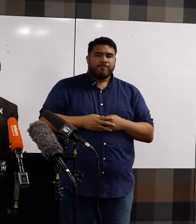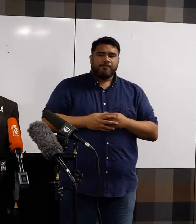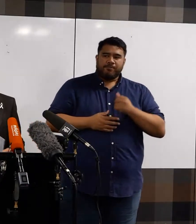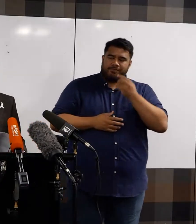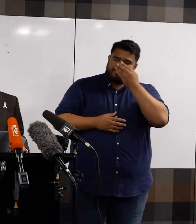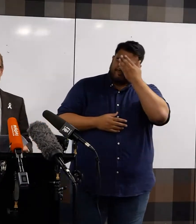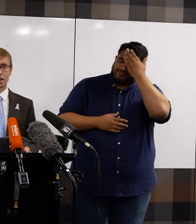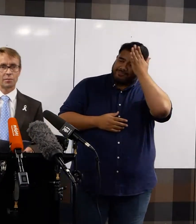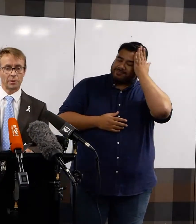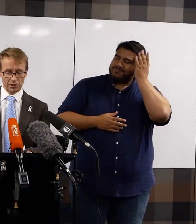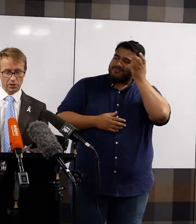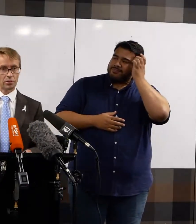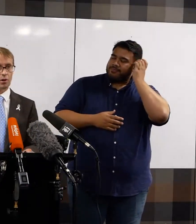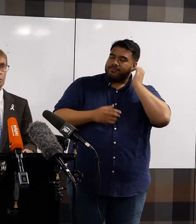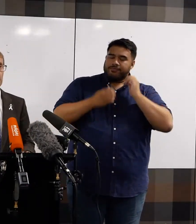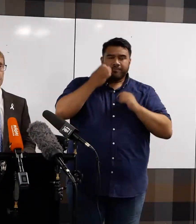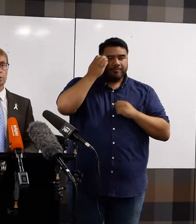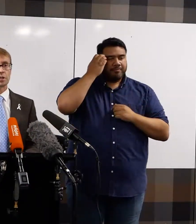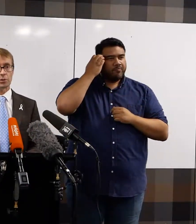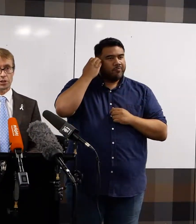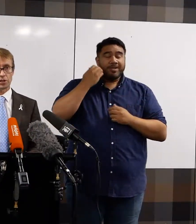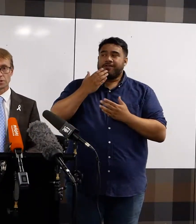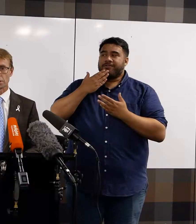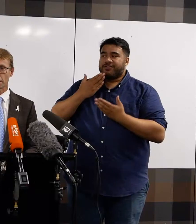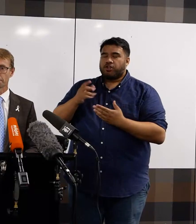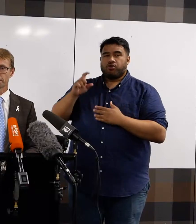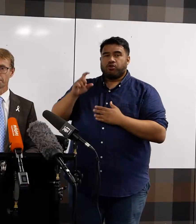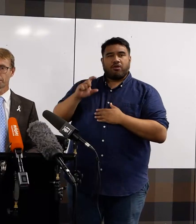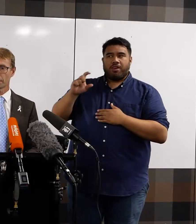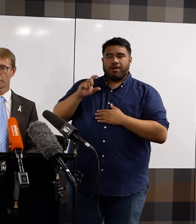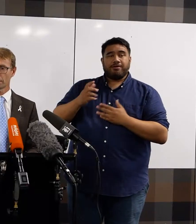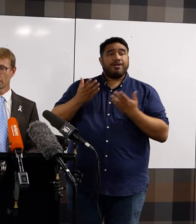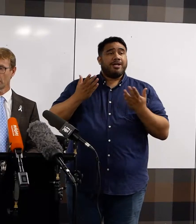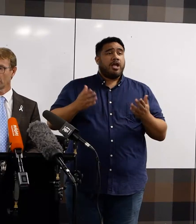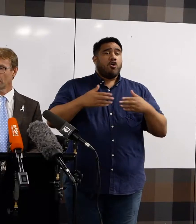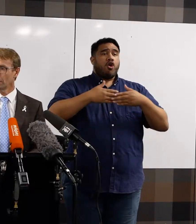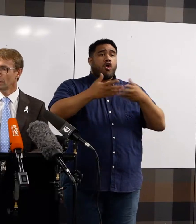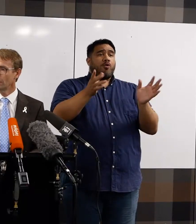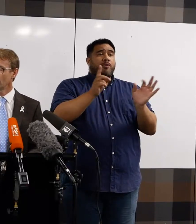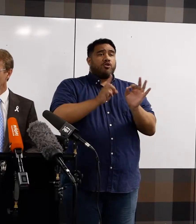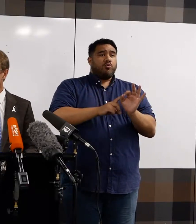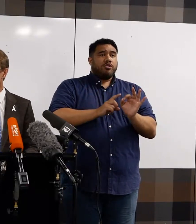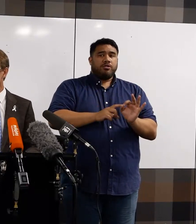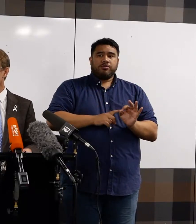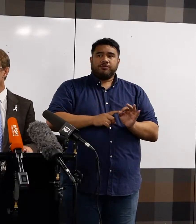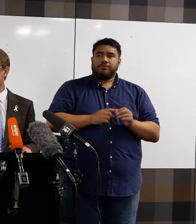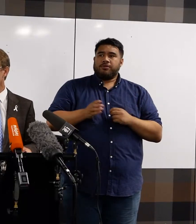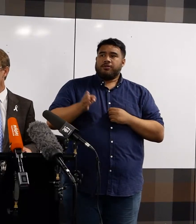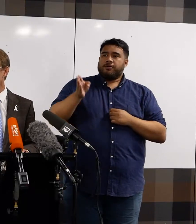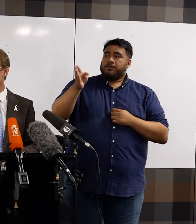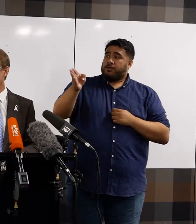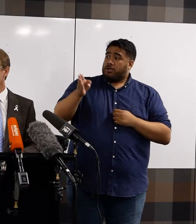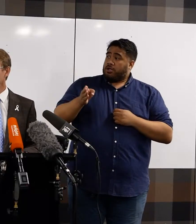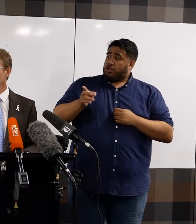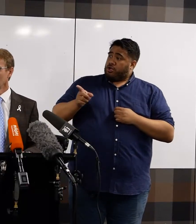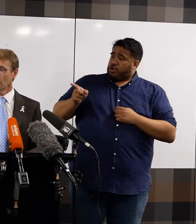Thank you, Caroline. And I'm happy to open up to any questions now. Are there any supplies over to China like